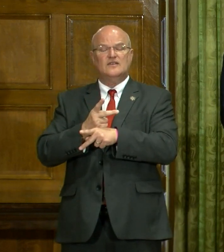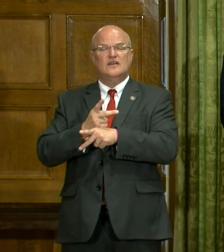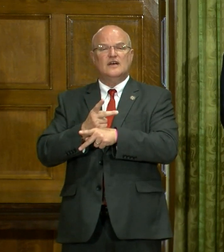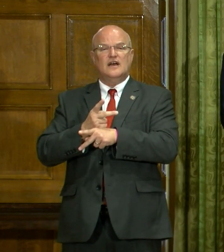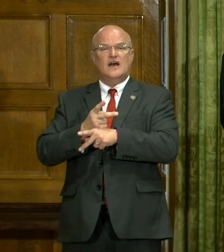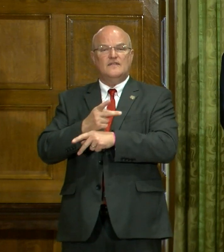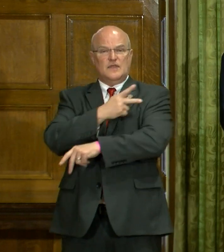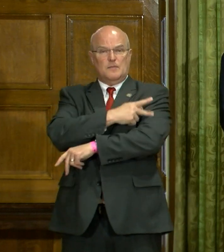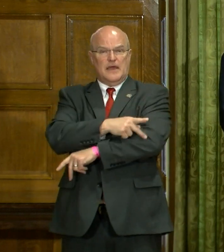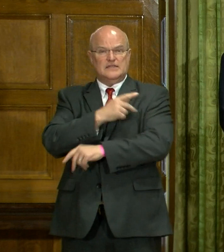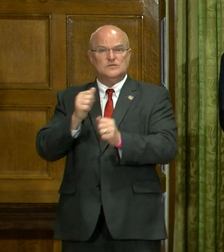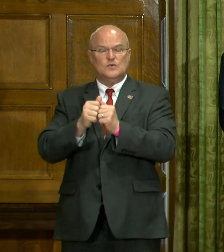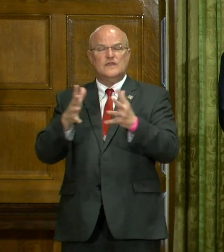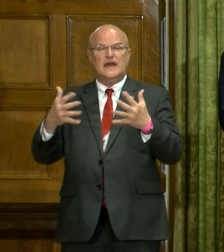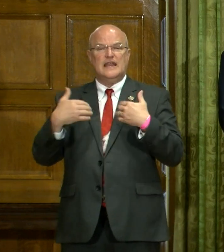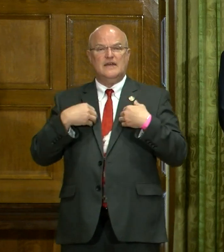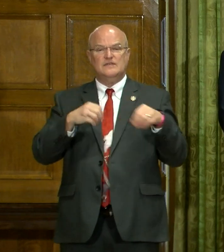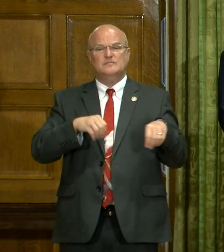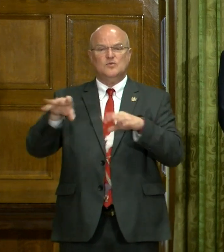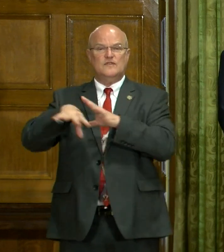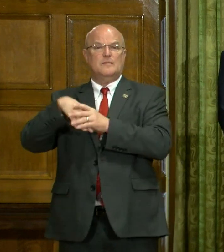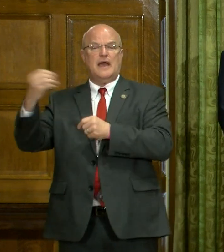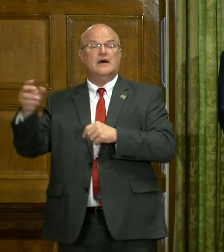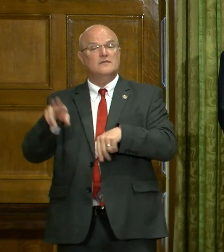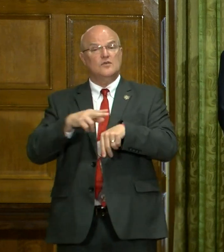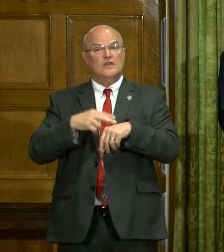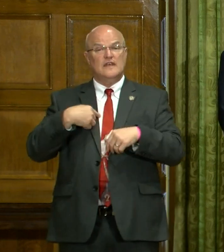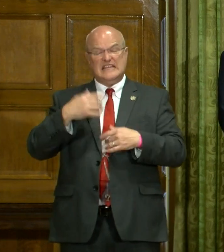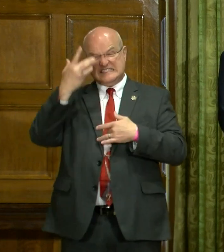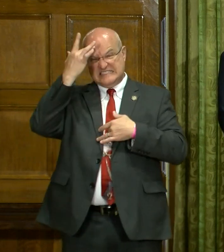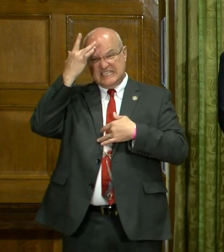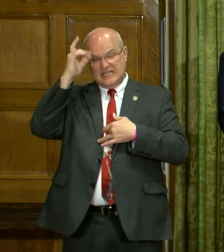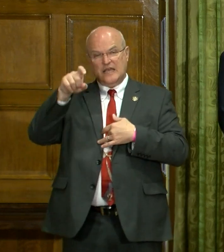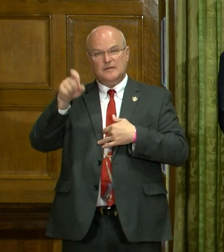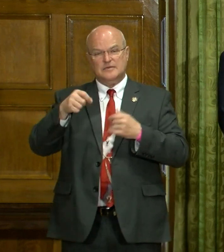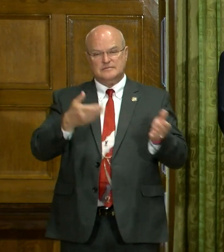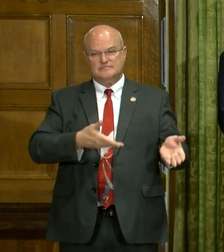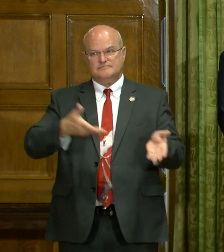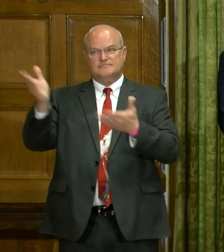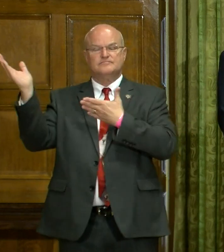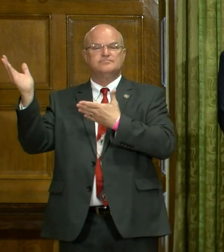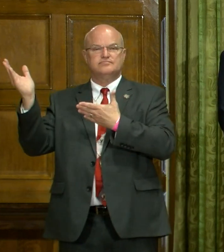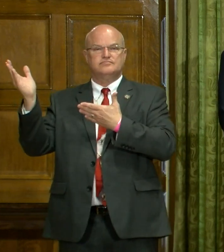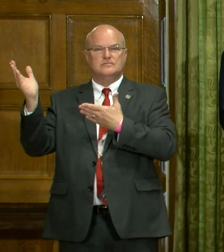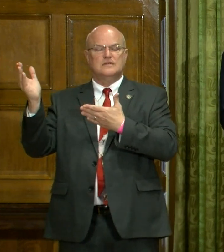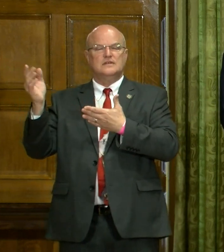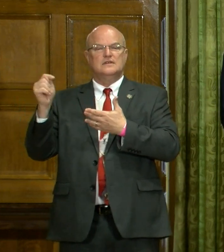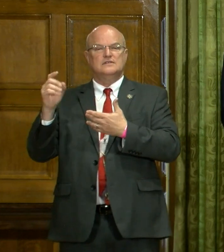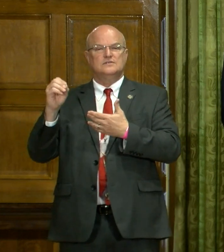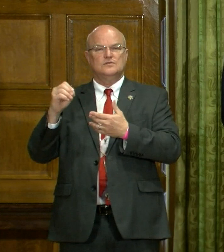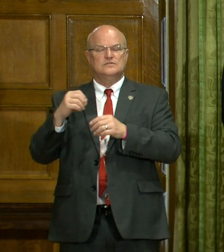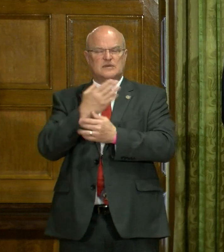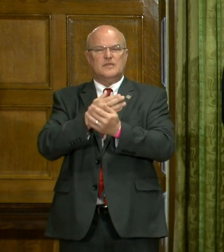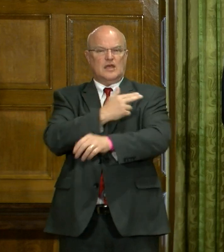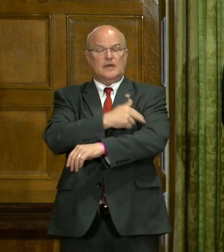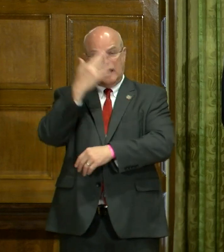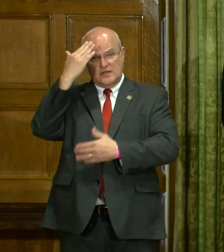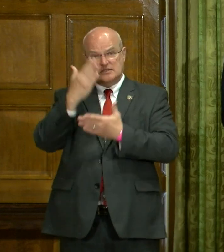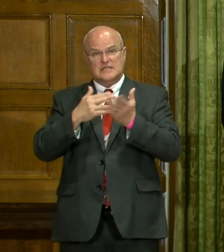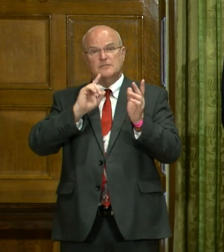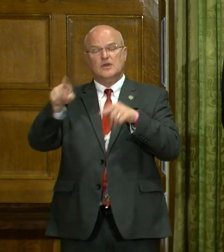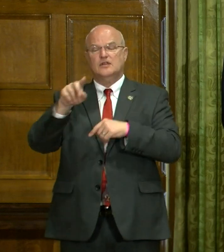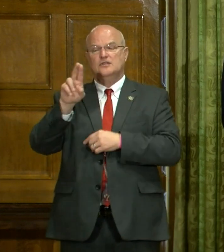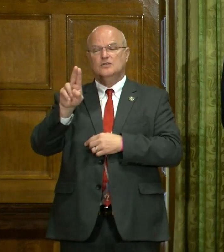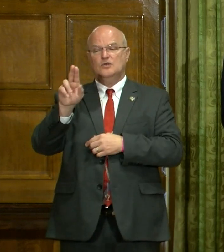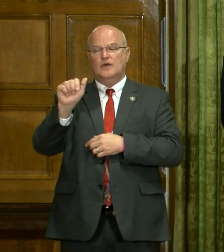acuity patients without having to move them out. Of course, if they get sicker, they will have to be sent out. I know some of them have already gone